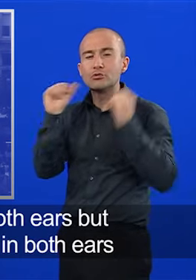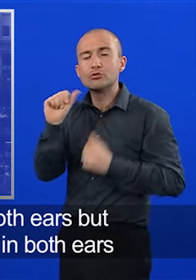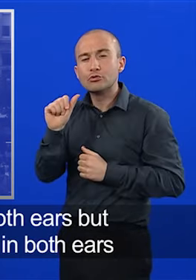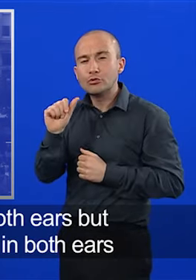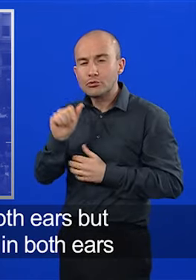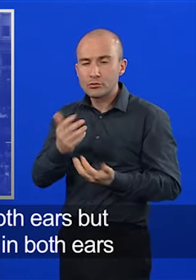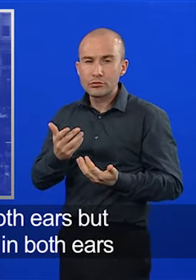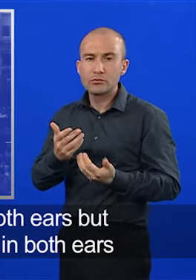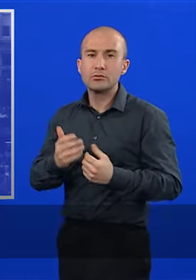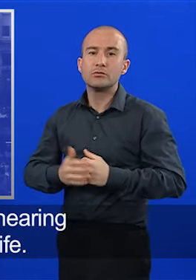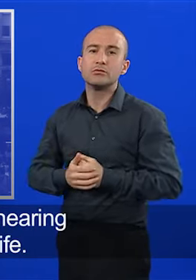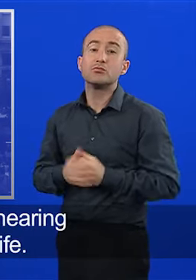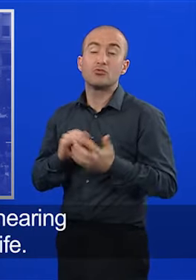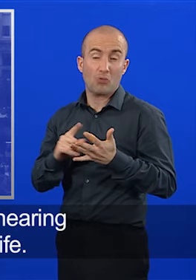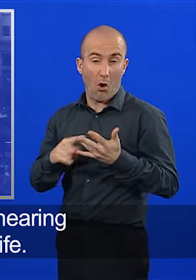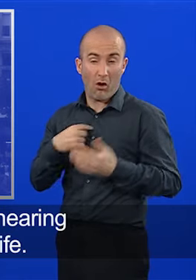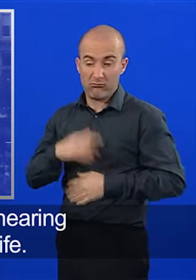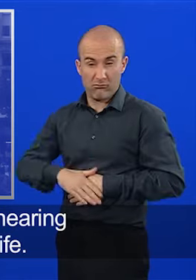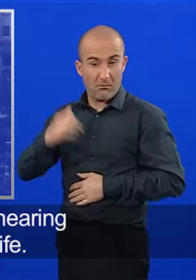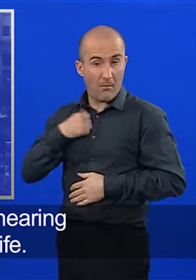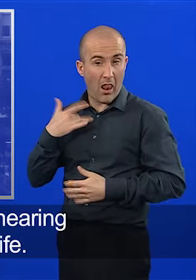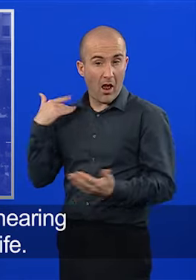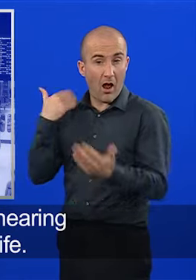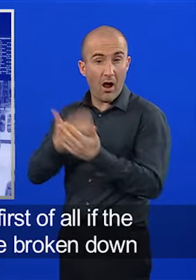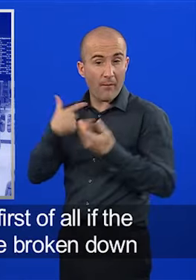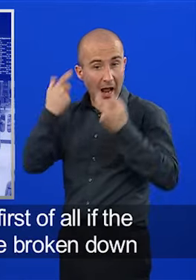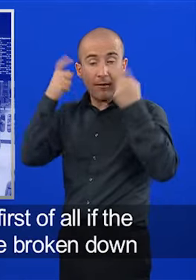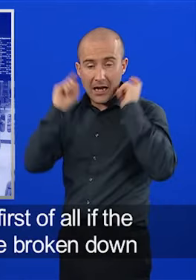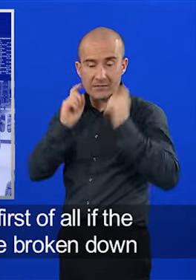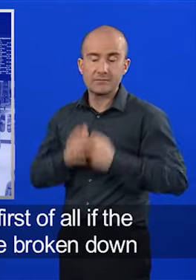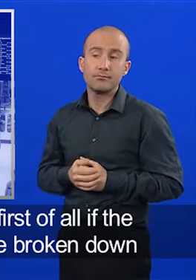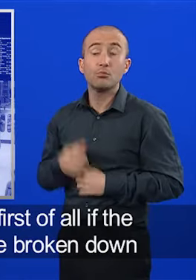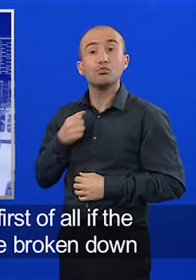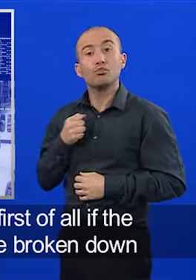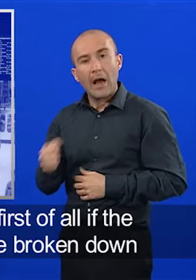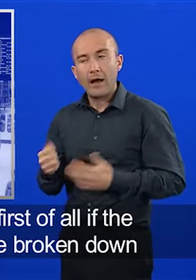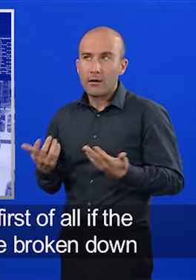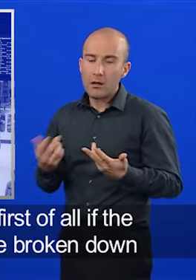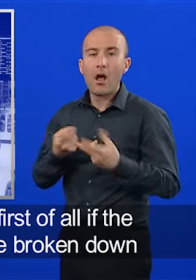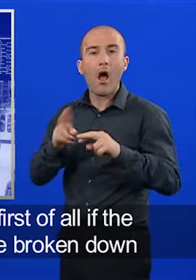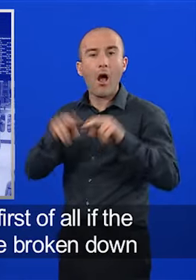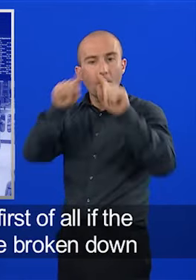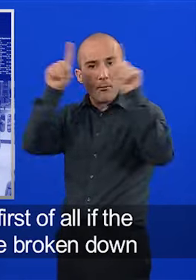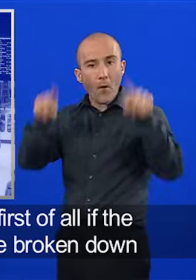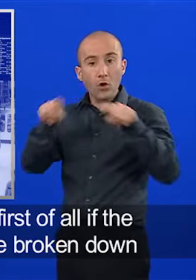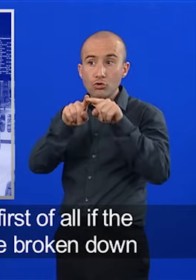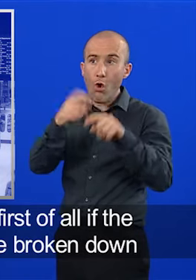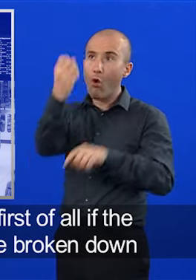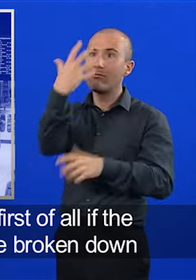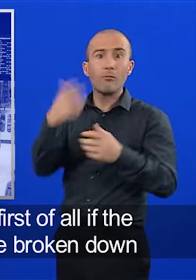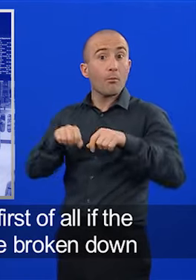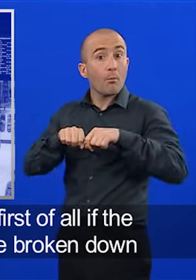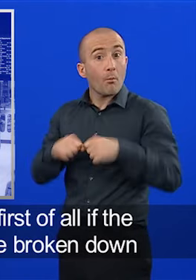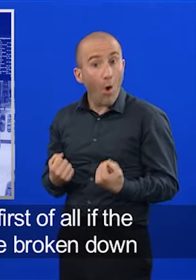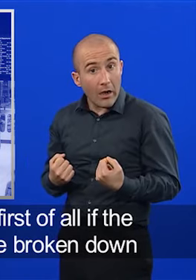hearing in both ears, so I've used hearing aids all my life. When using the trains, first of all, if the